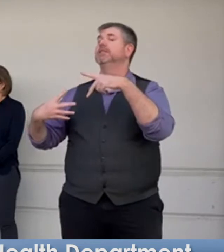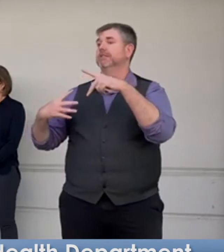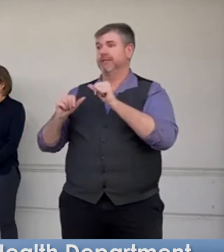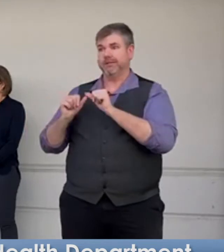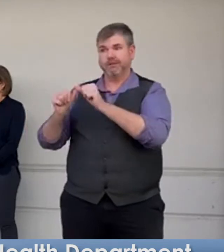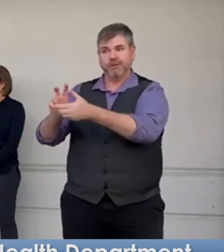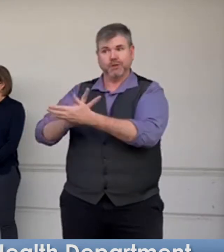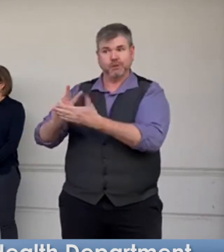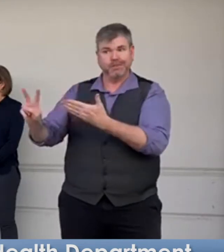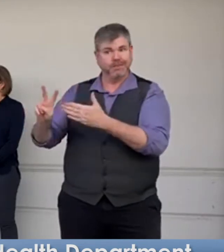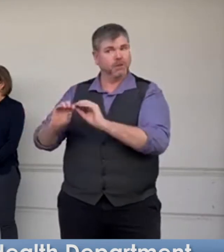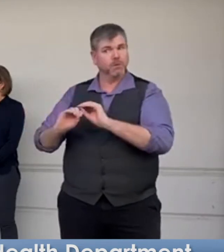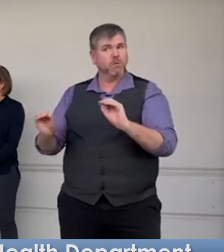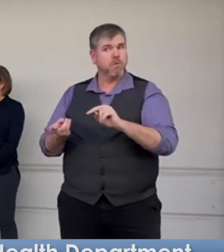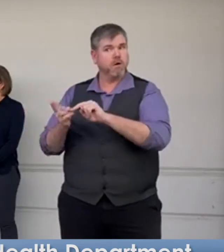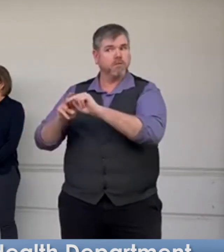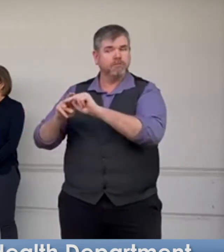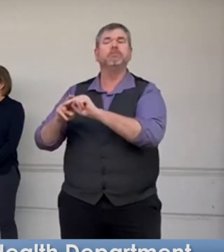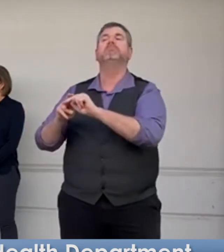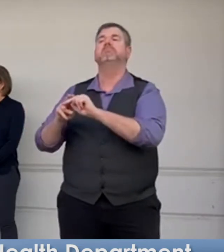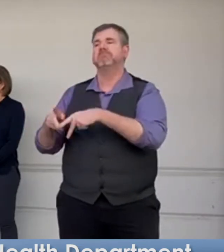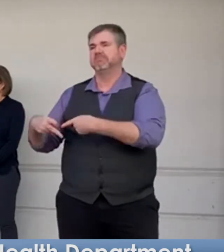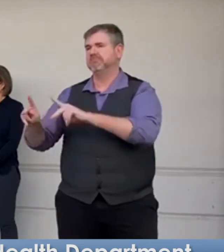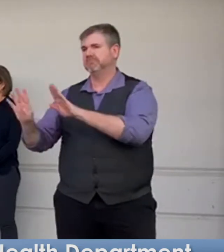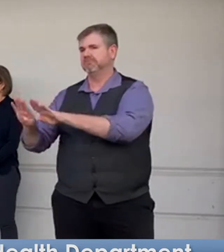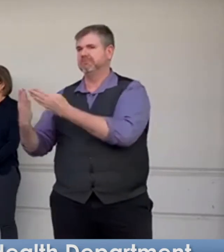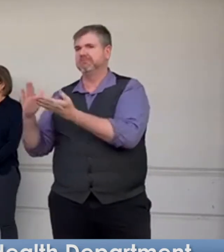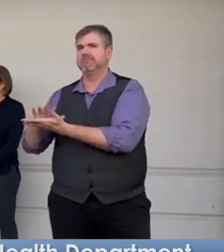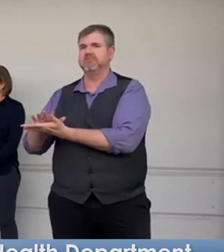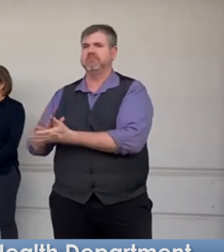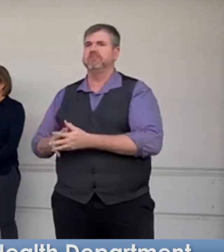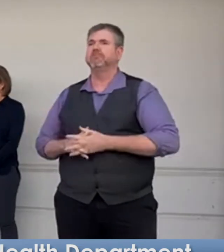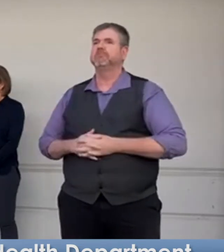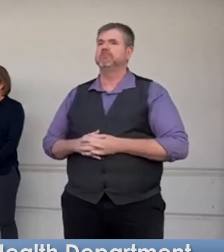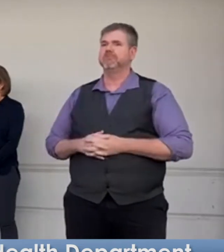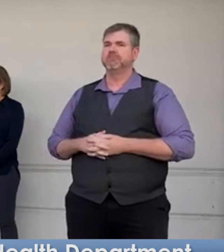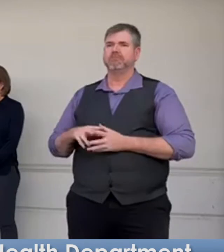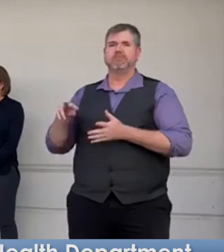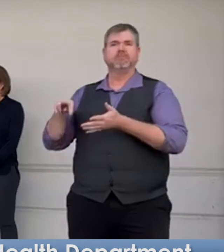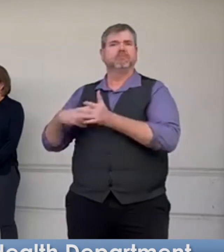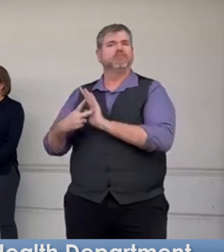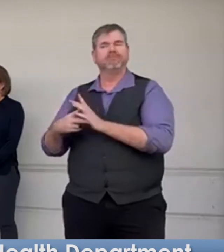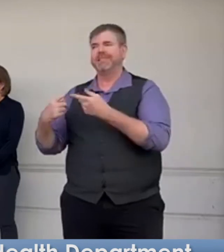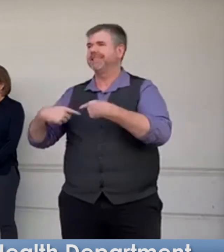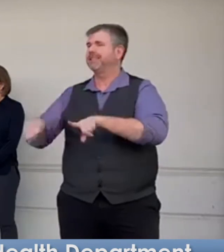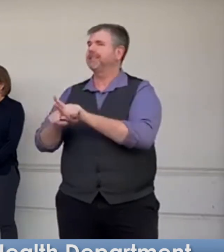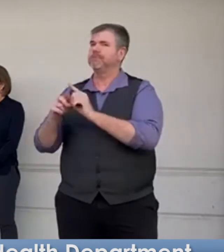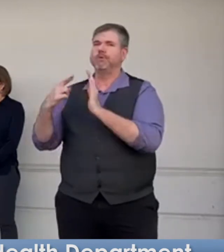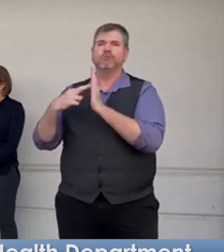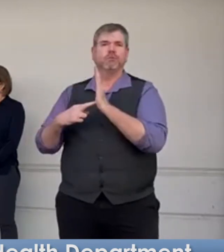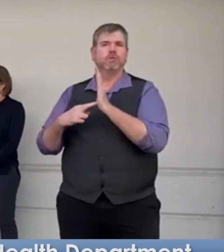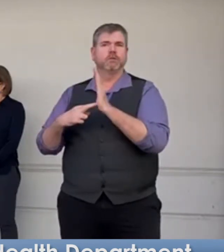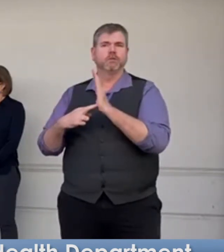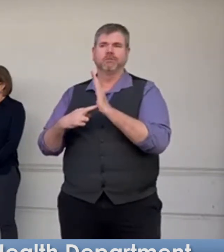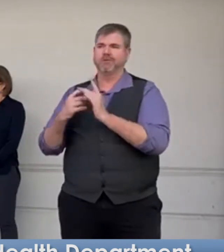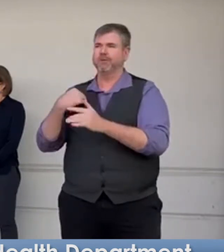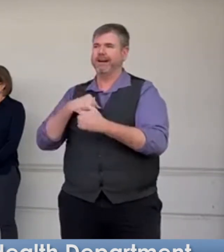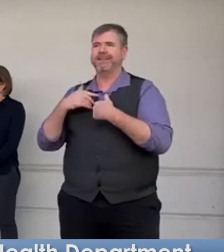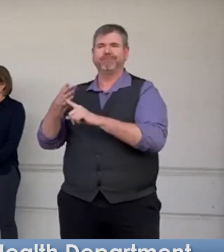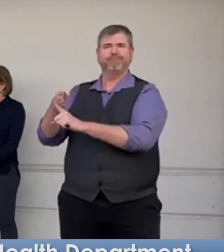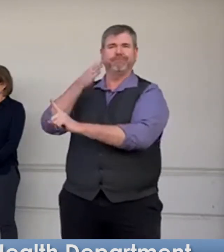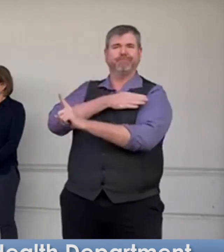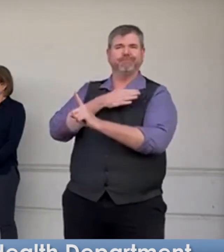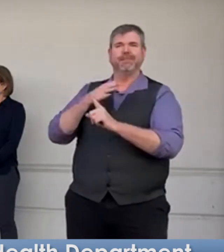had in place in August and through early September. And so one of the hopes, of course, is that we can get